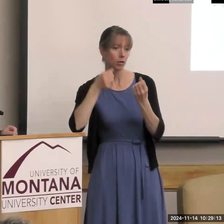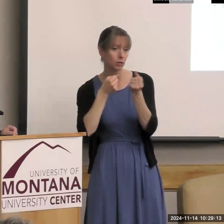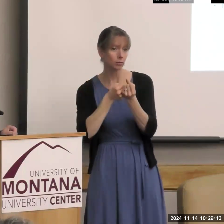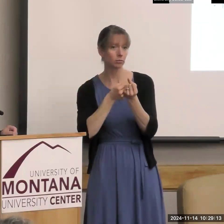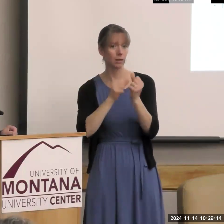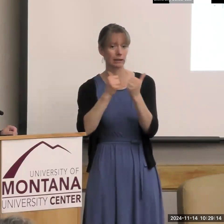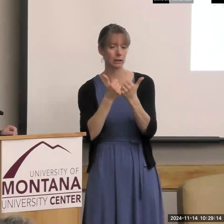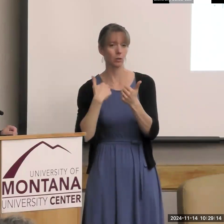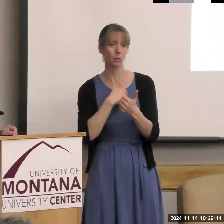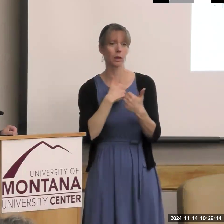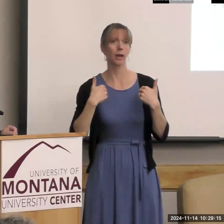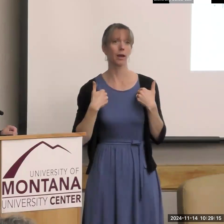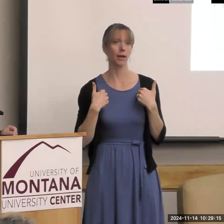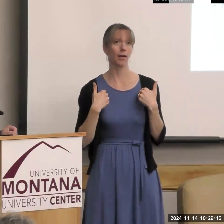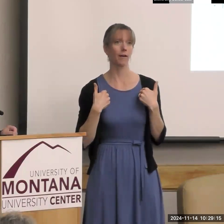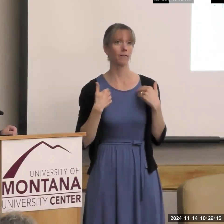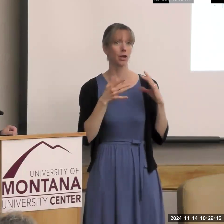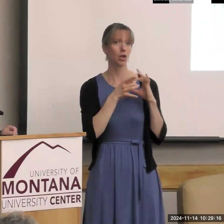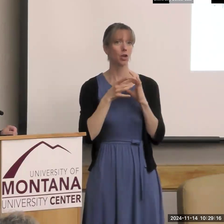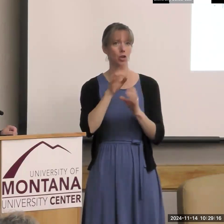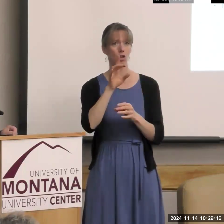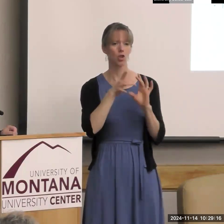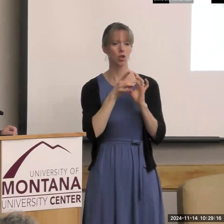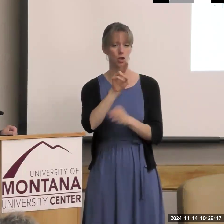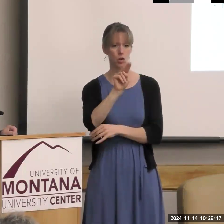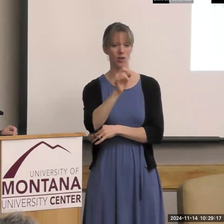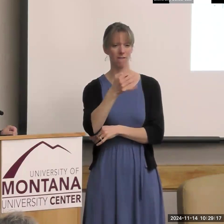agencies. We have the Unified Champion Schools